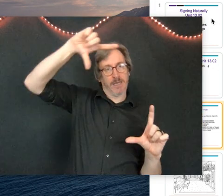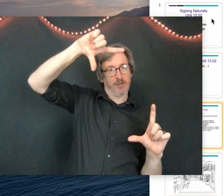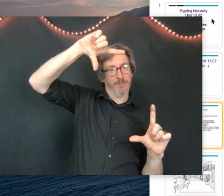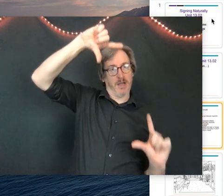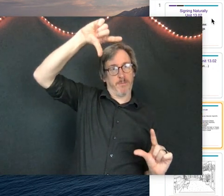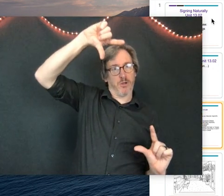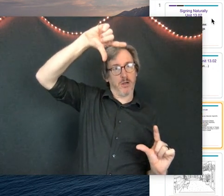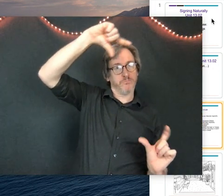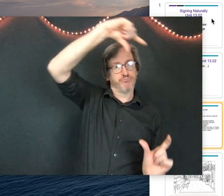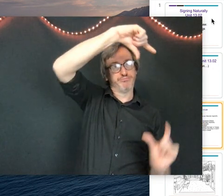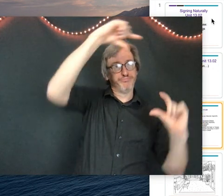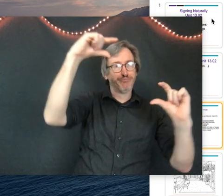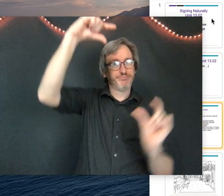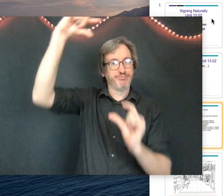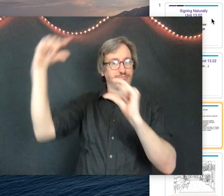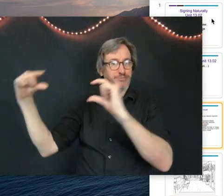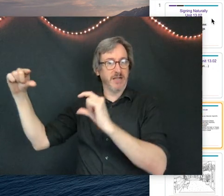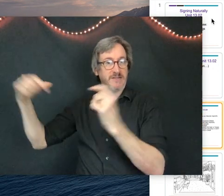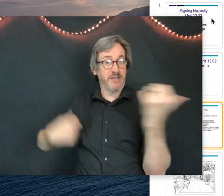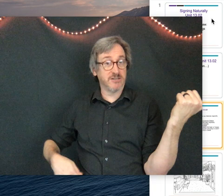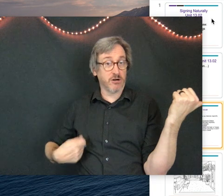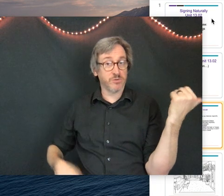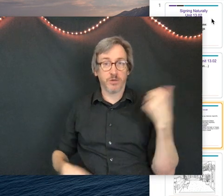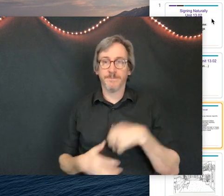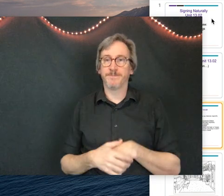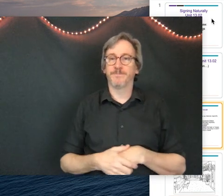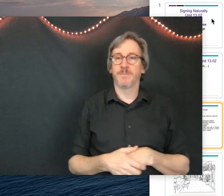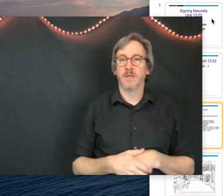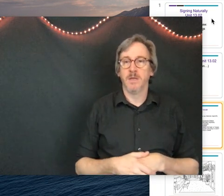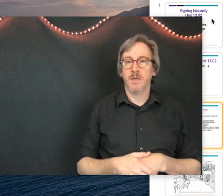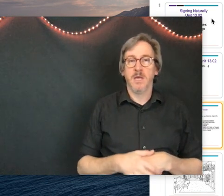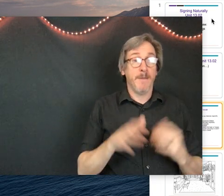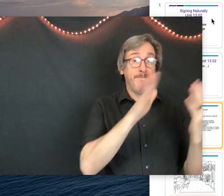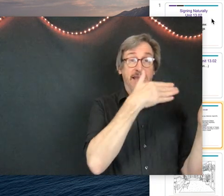Depending on, like, could be oblong, like the guitars were.